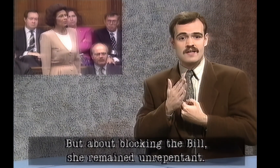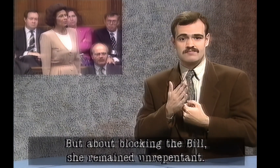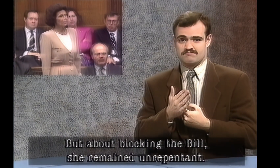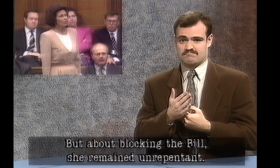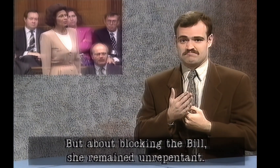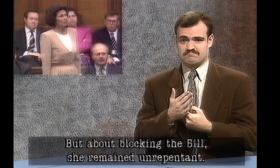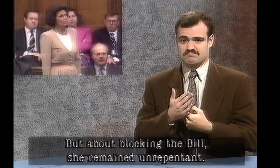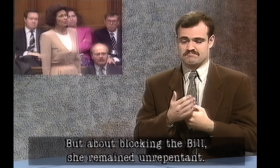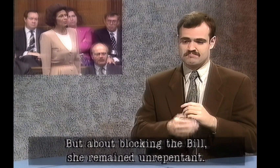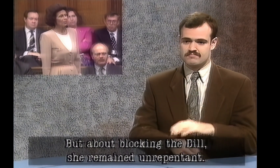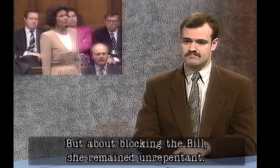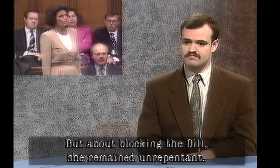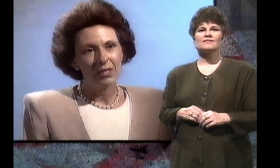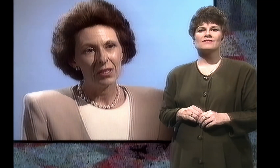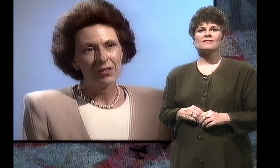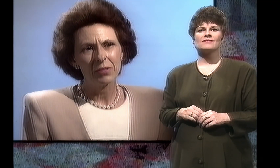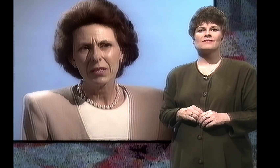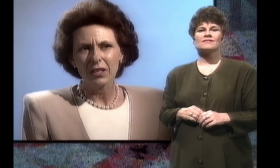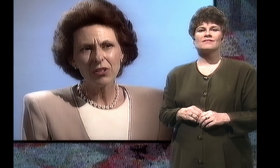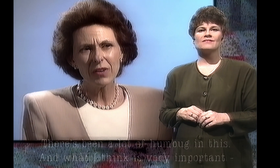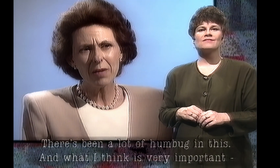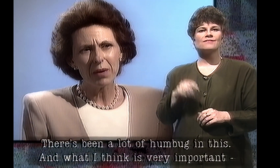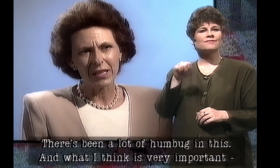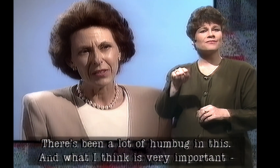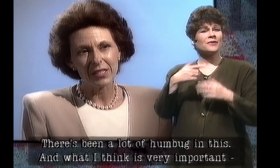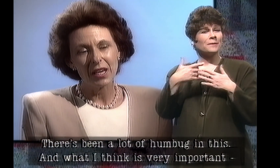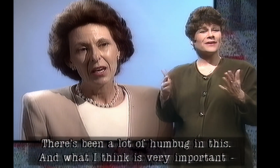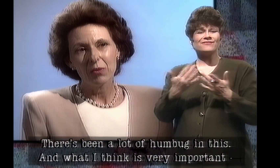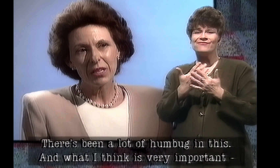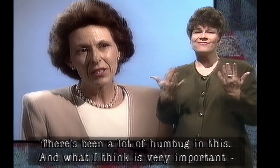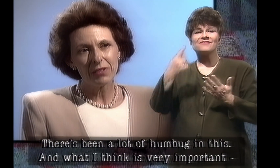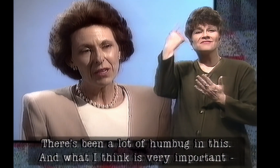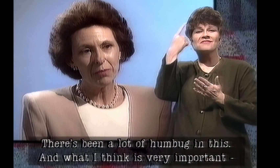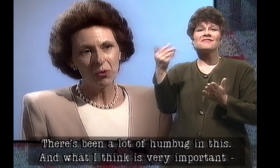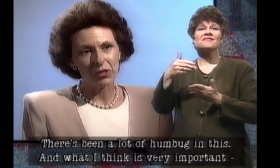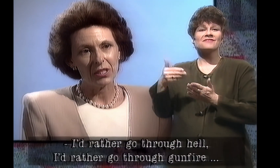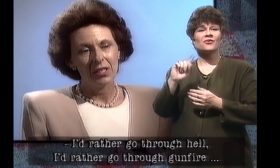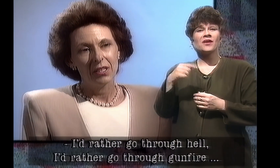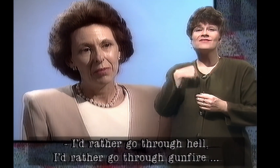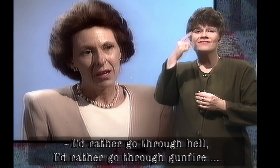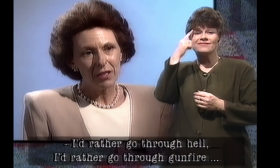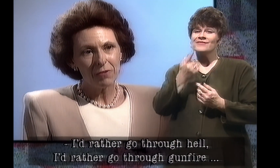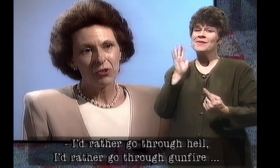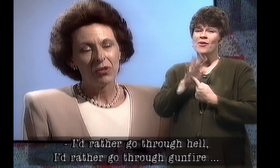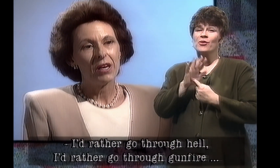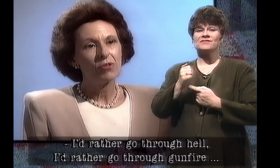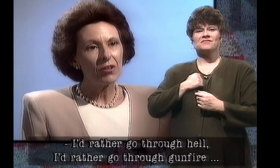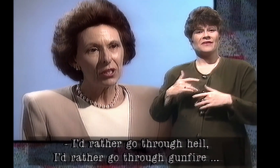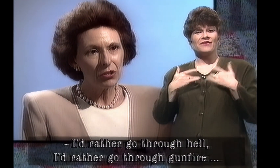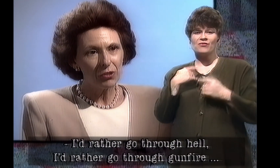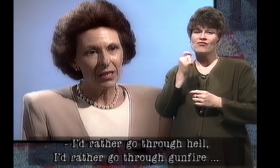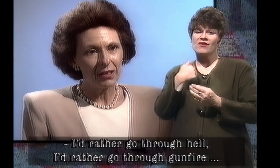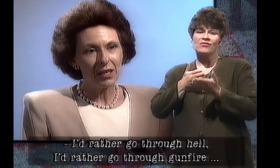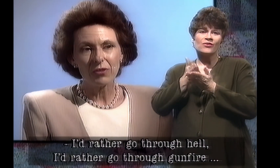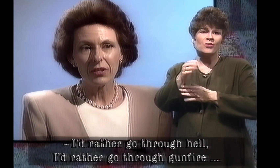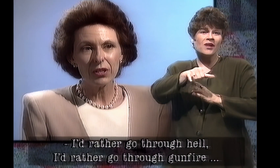remained unrepentant. There's been a lot of humbug in this, and what I think is very important, in my own view, I'd rather go